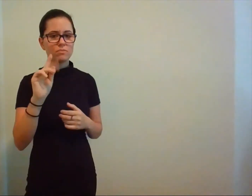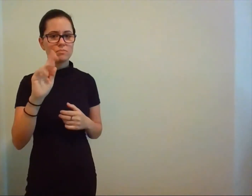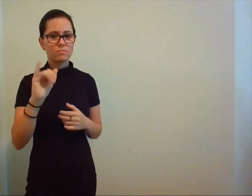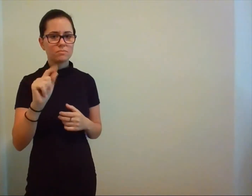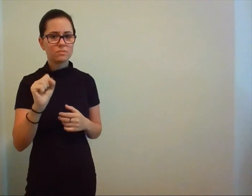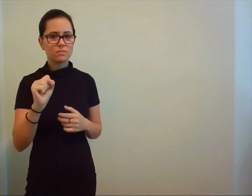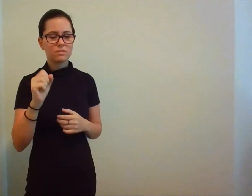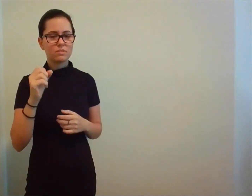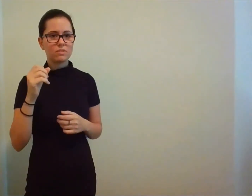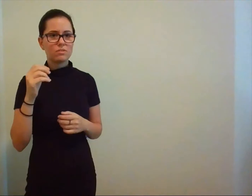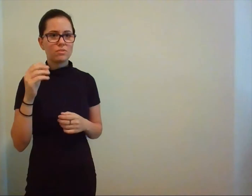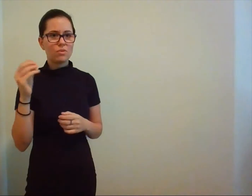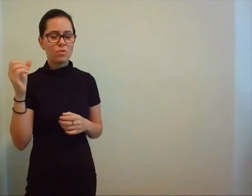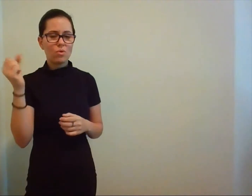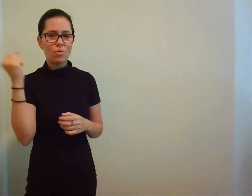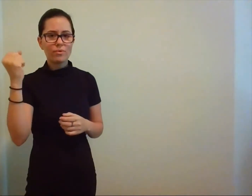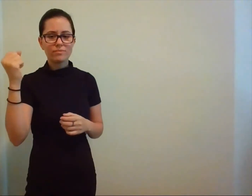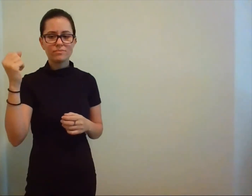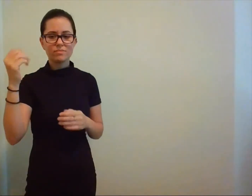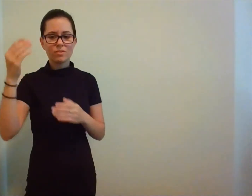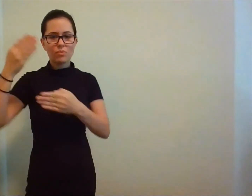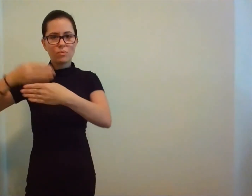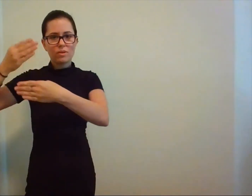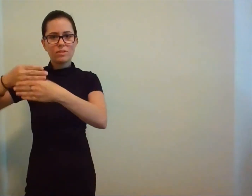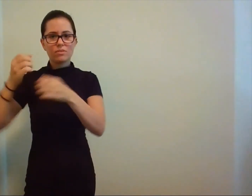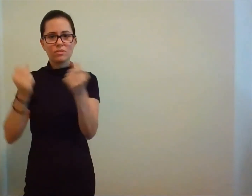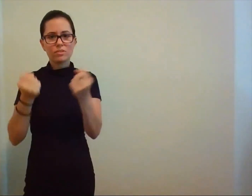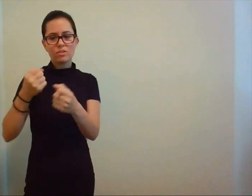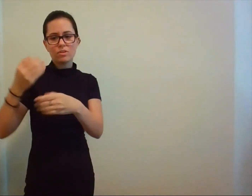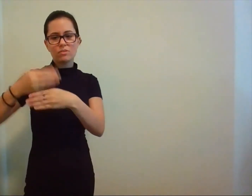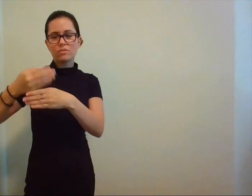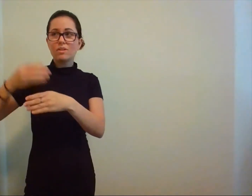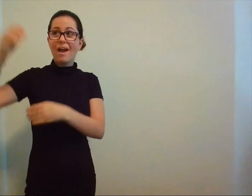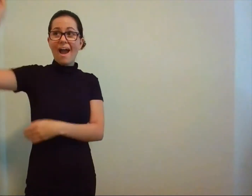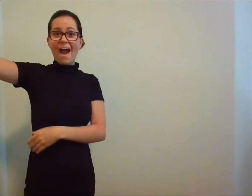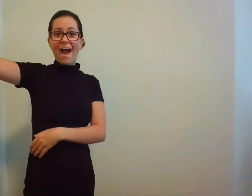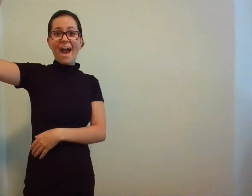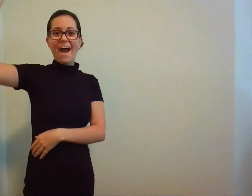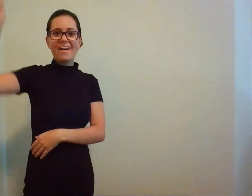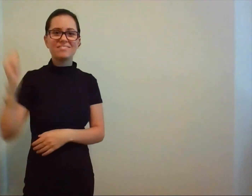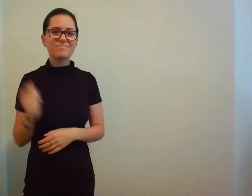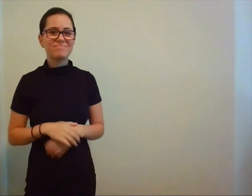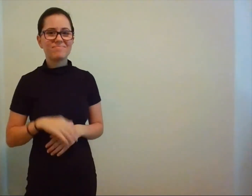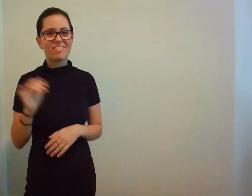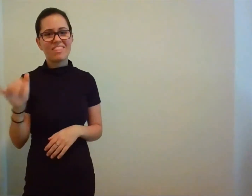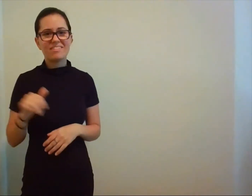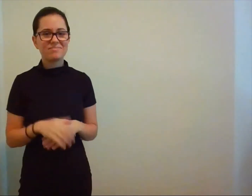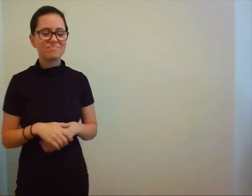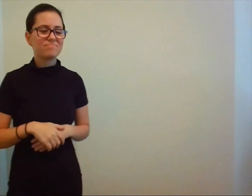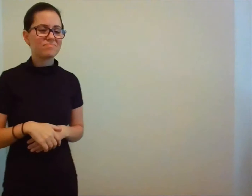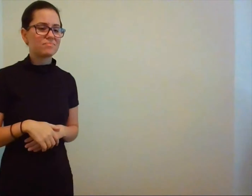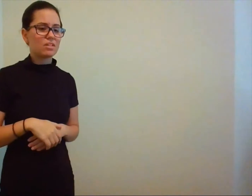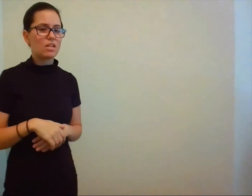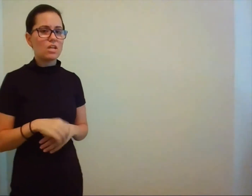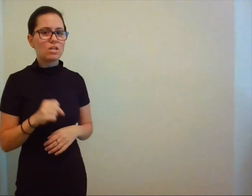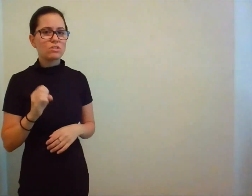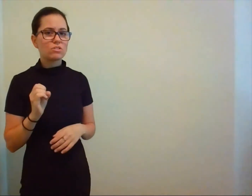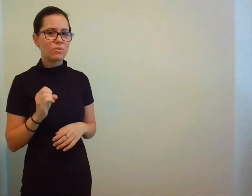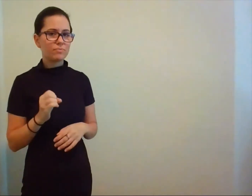website. We were so comfortable. Wow. And we were having like a good mythical morning tasting. Like, that was the first thing we did, was